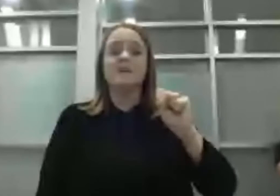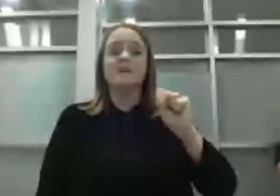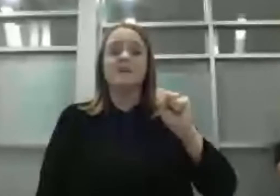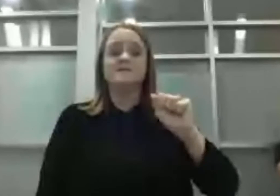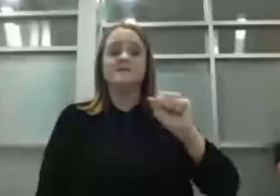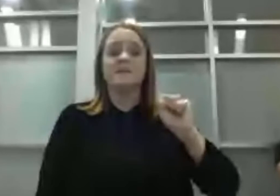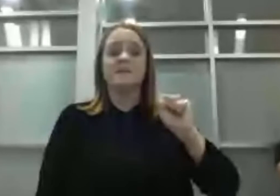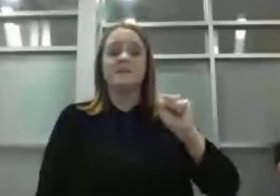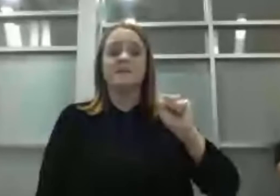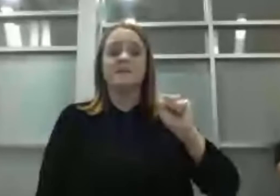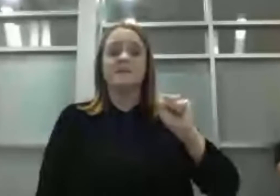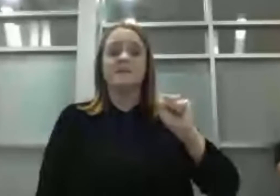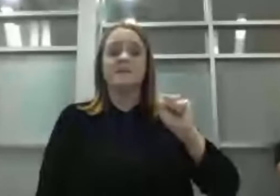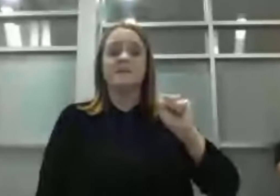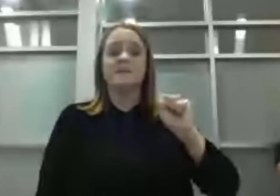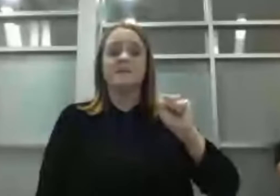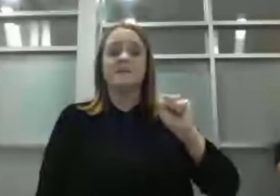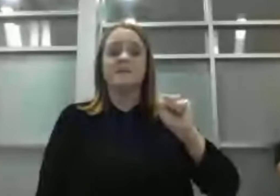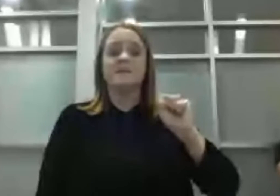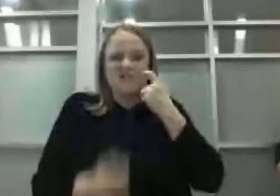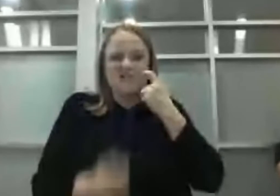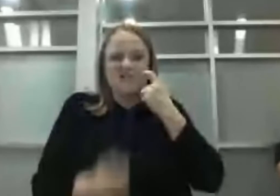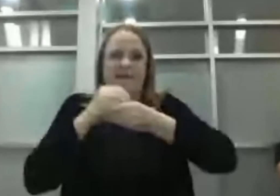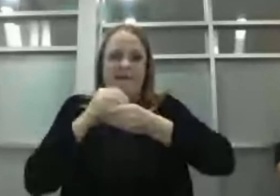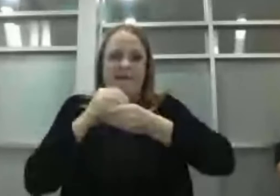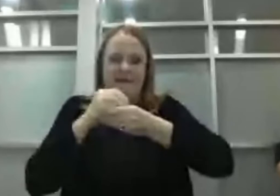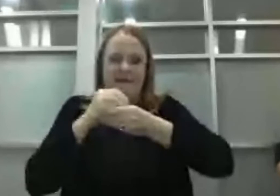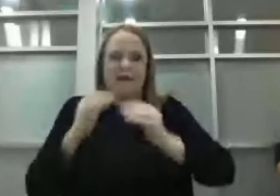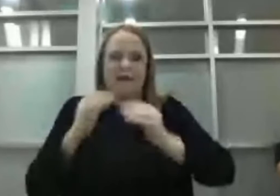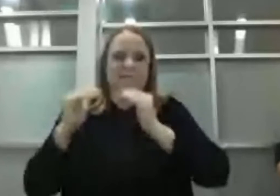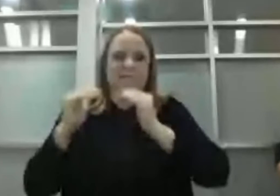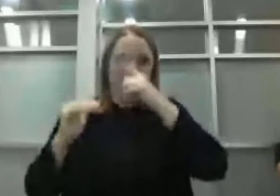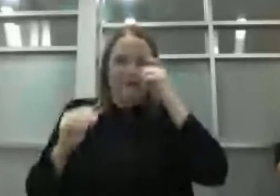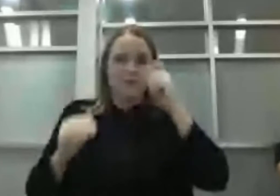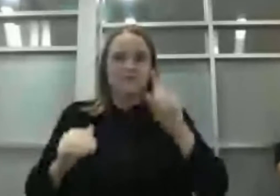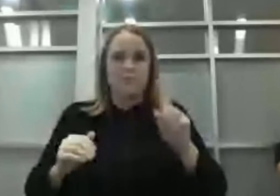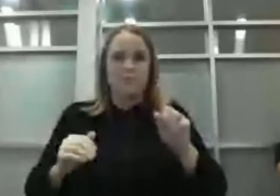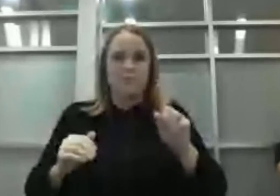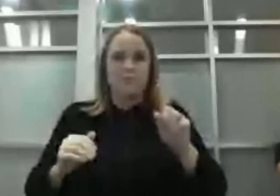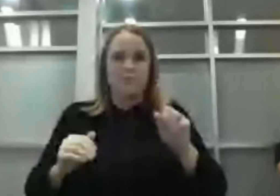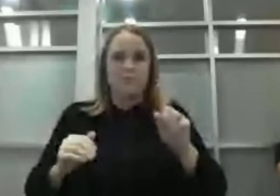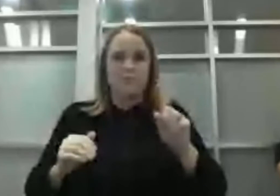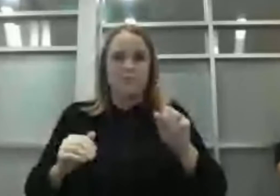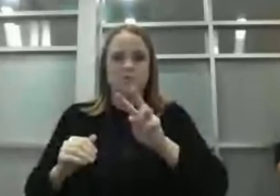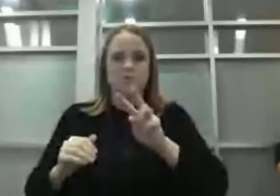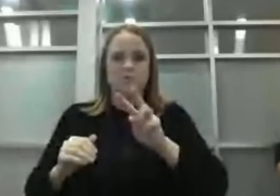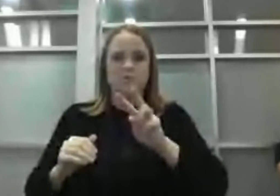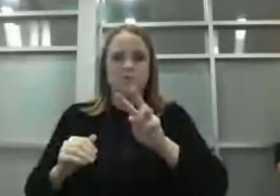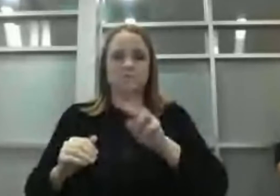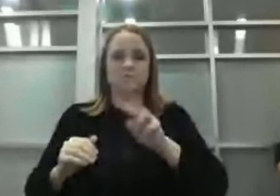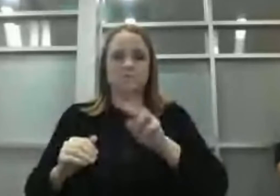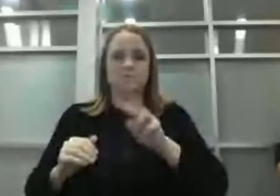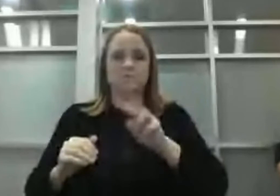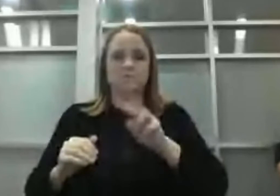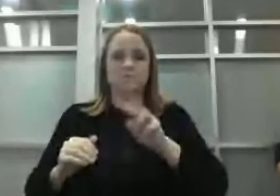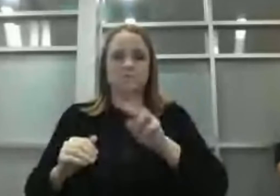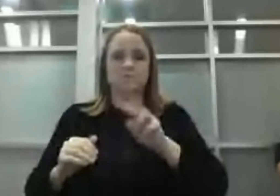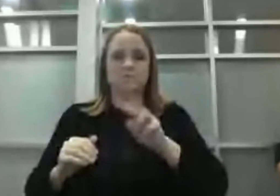Oh, yeah. But I'll emphasize it too that anytime he uses hashtick, Hashdict is now soft deprecated